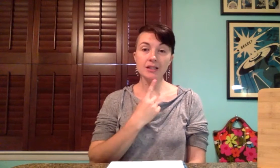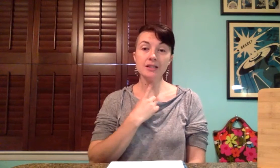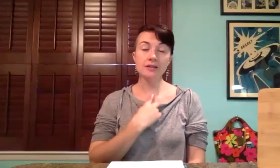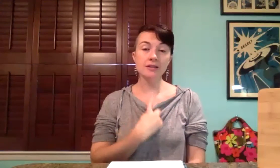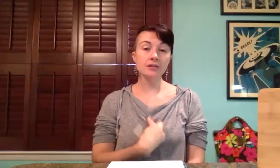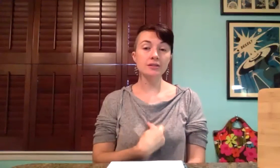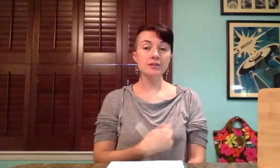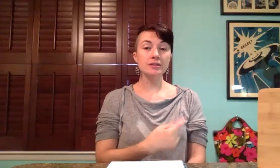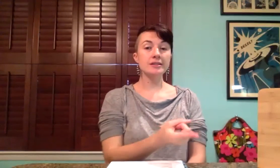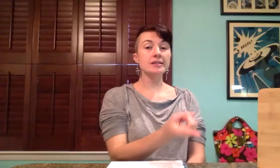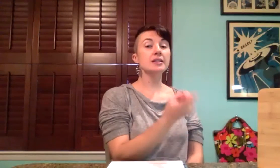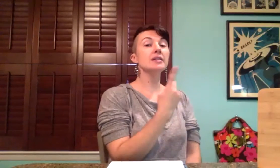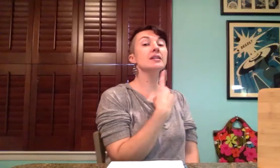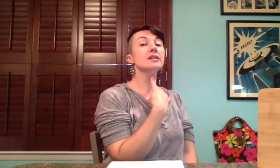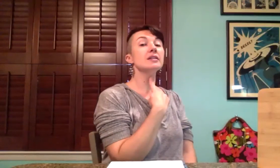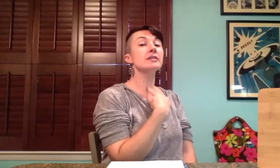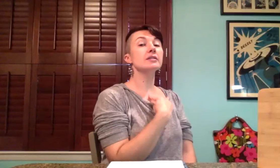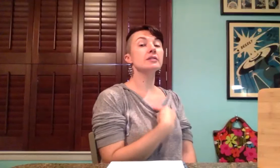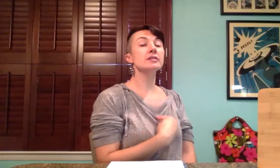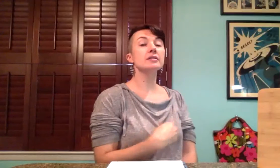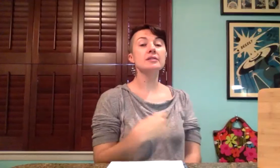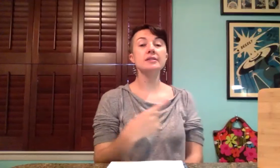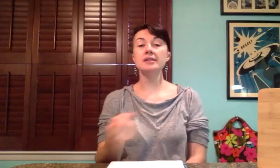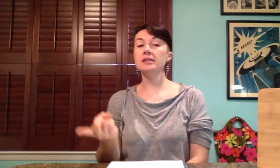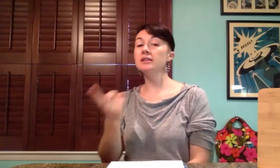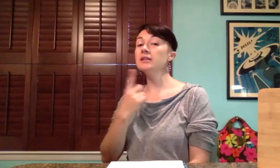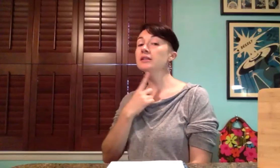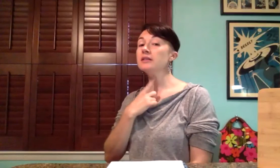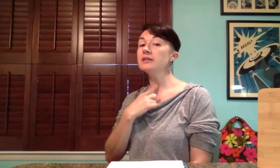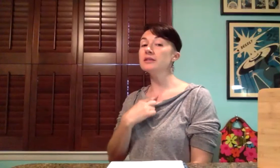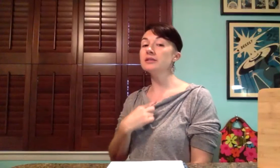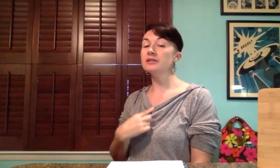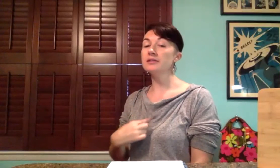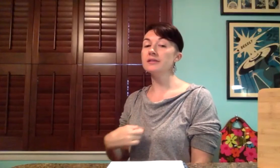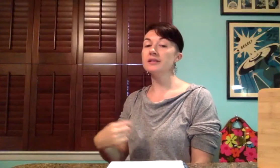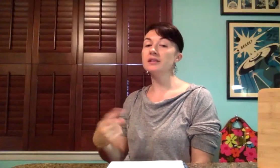Thirsty, thirsty, thirsty, thirsty,